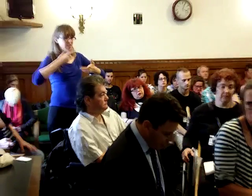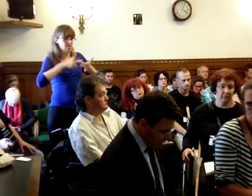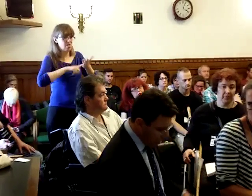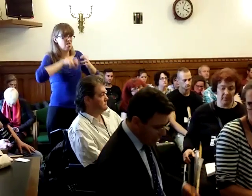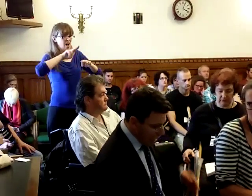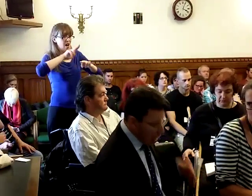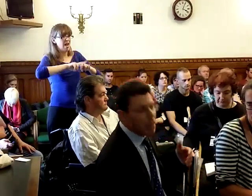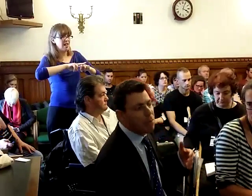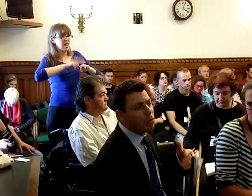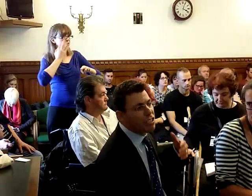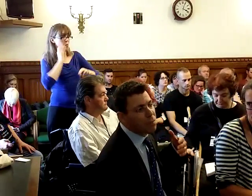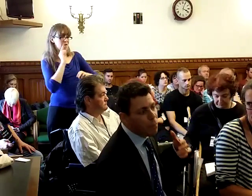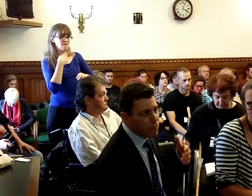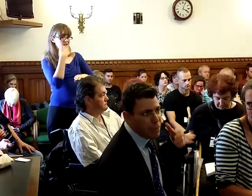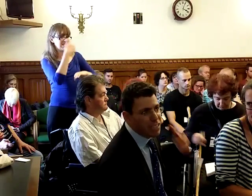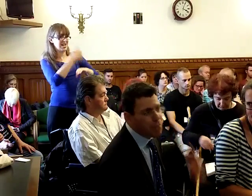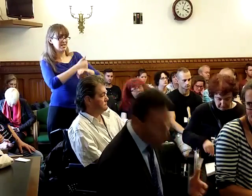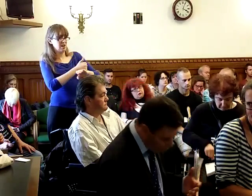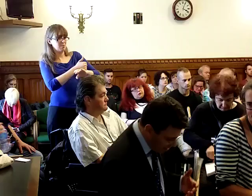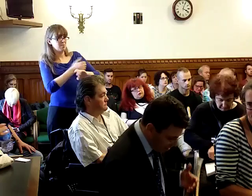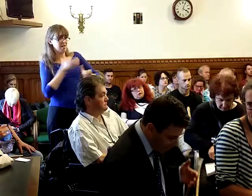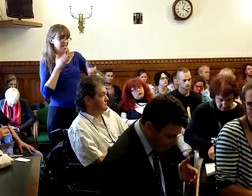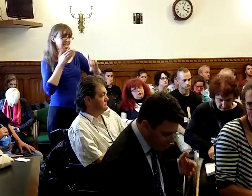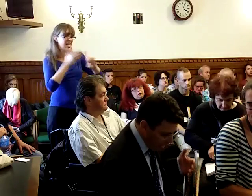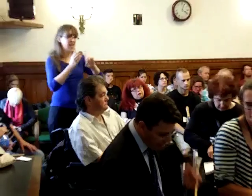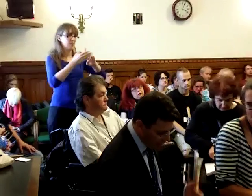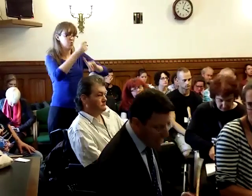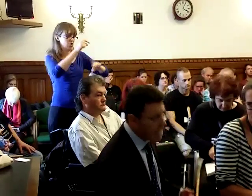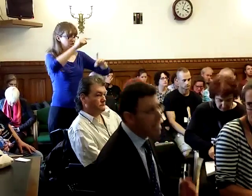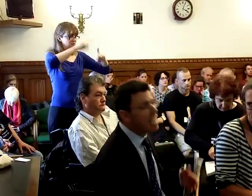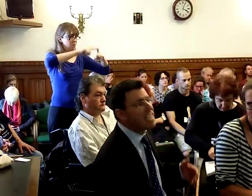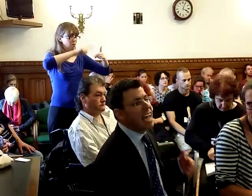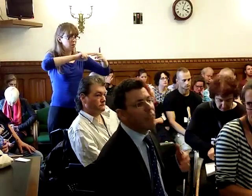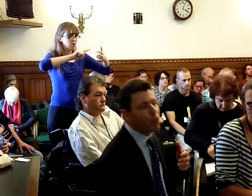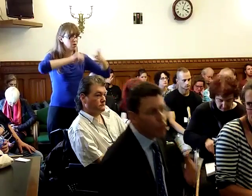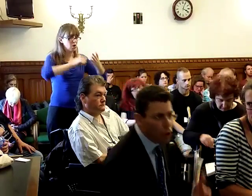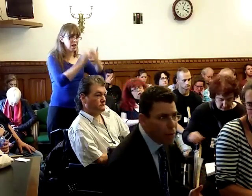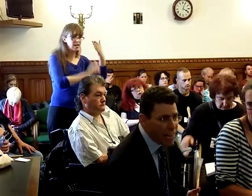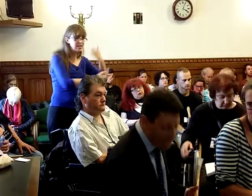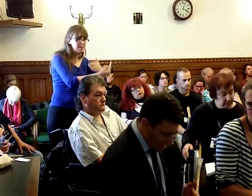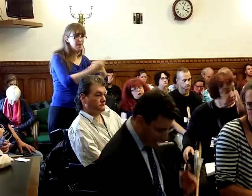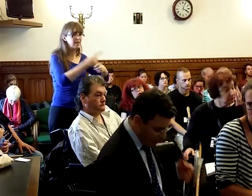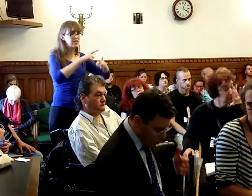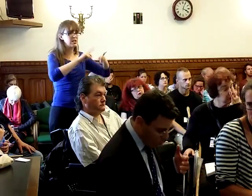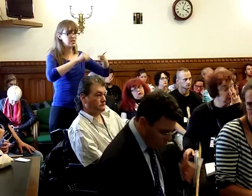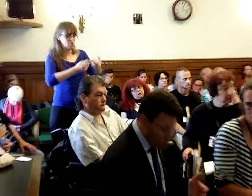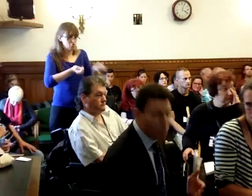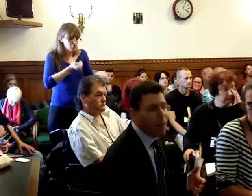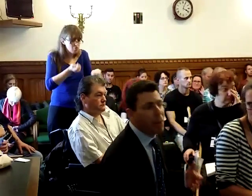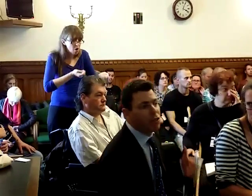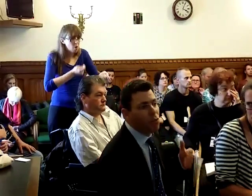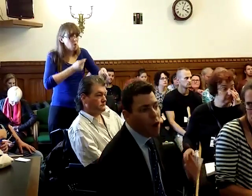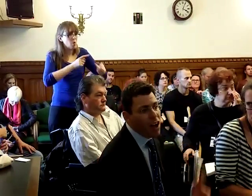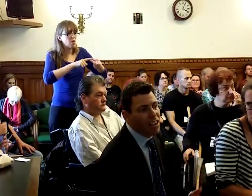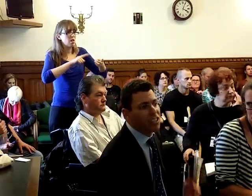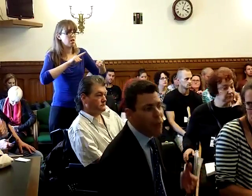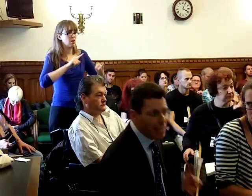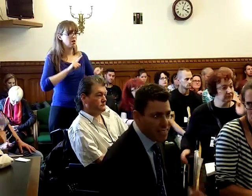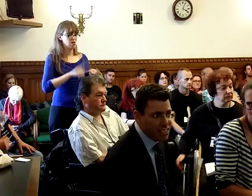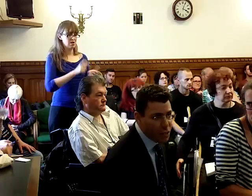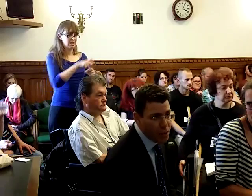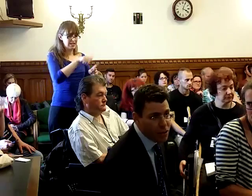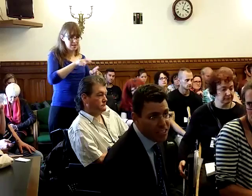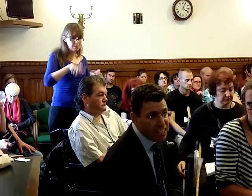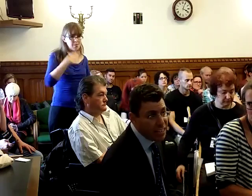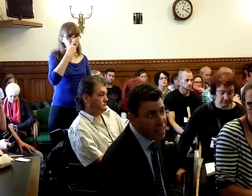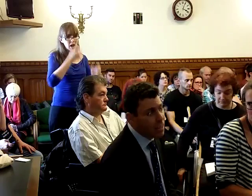achieve, to get people to be supported, to live independently, to have autonomy, to be able to work and